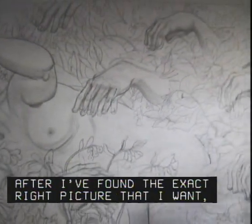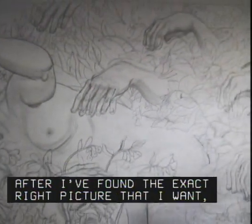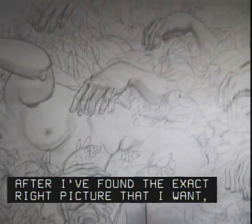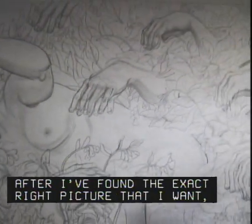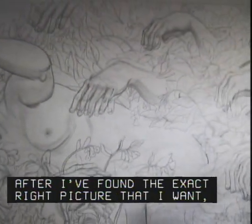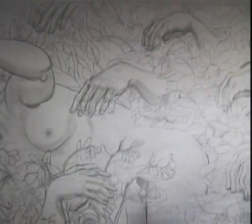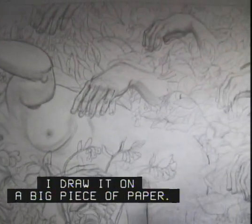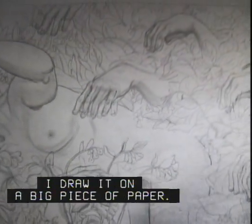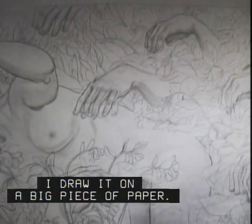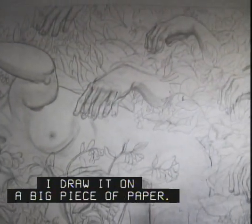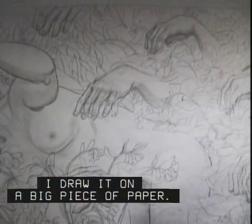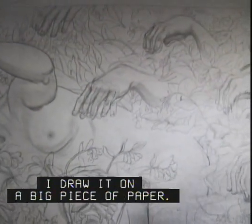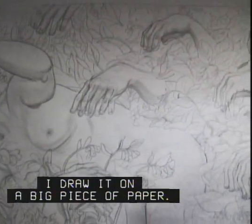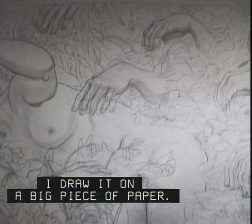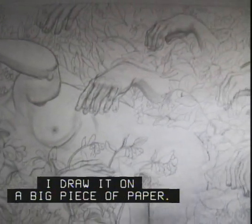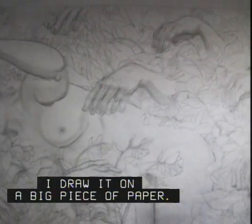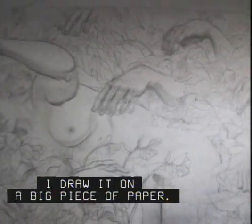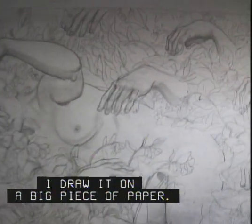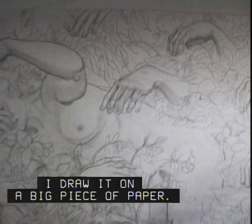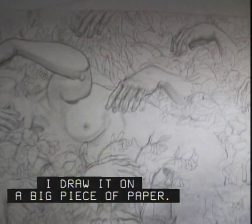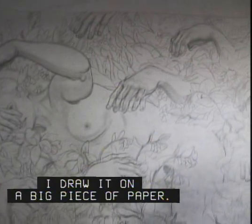that I want, I draw it on a big piece of paper.